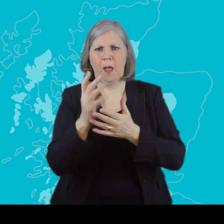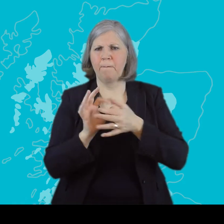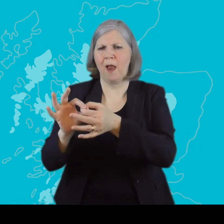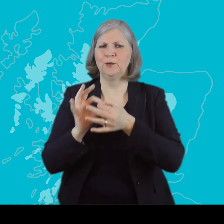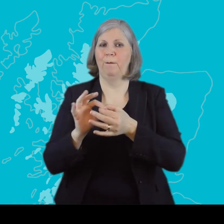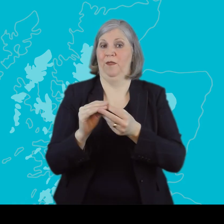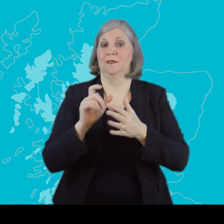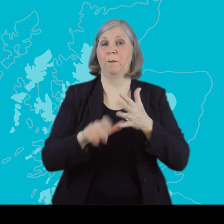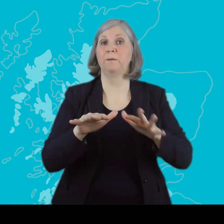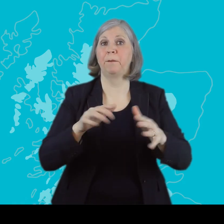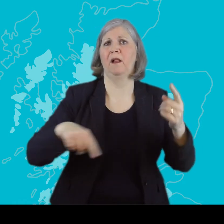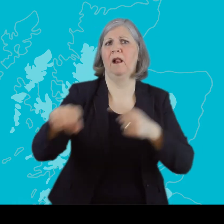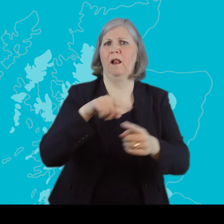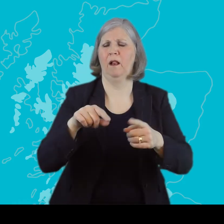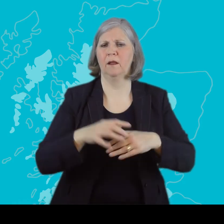disabled people.